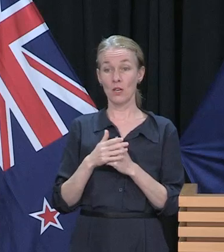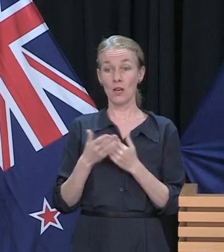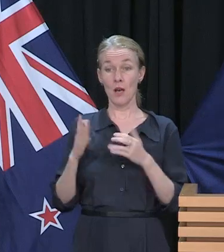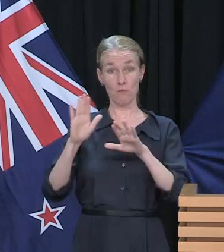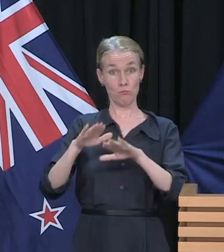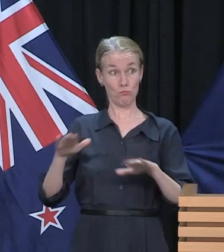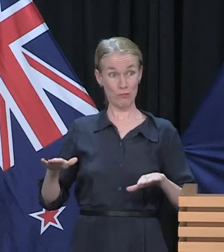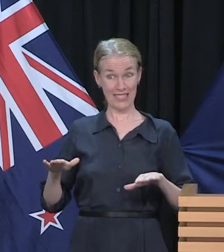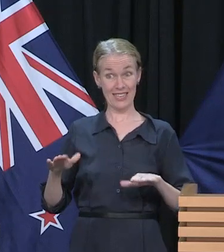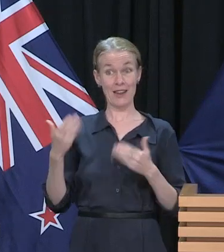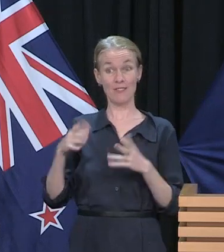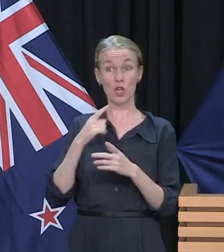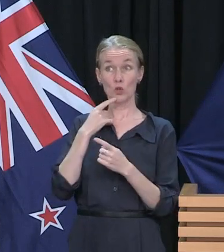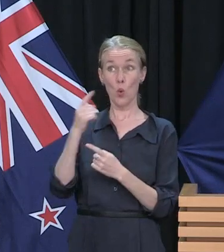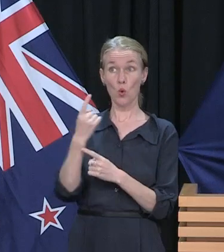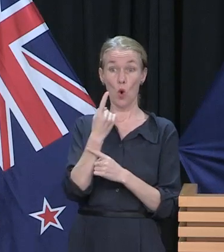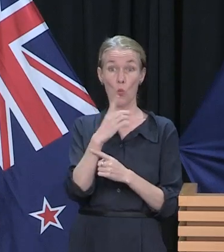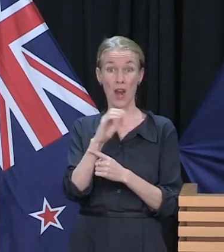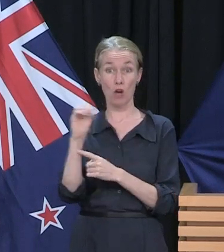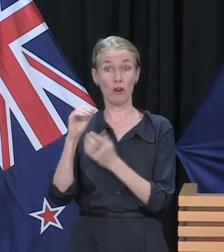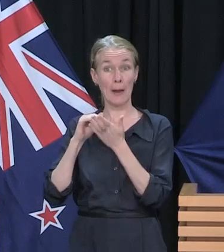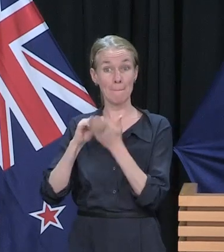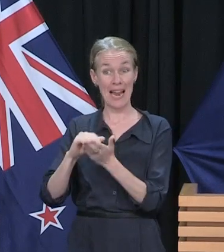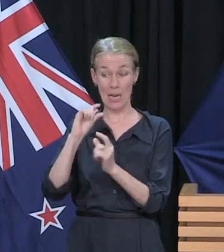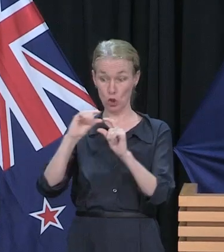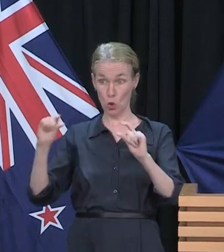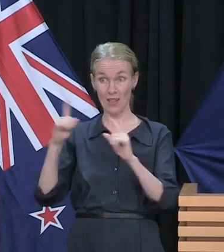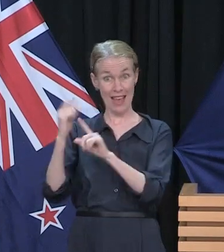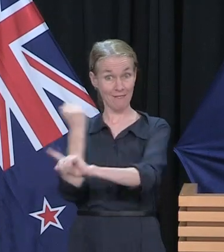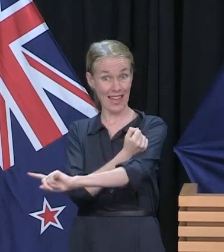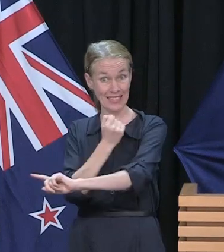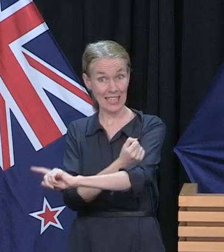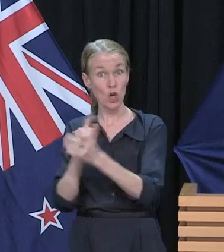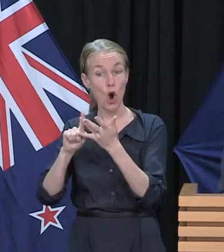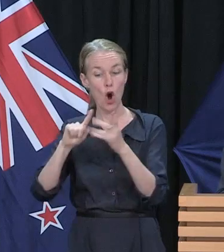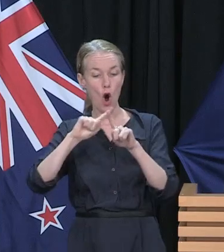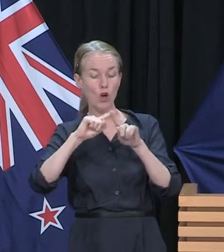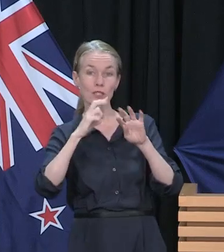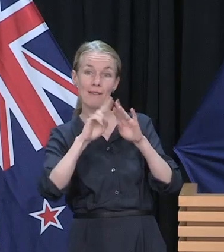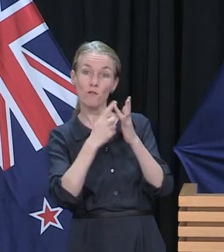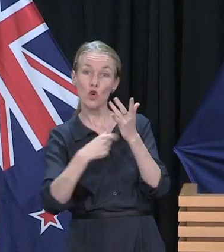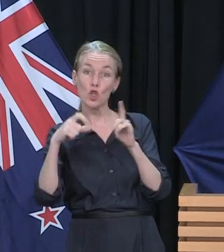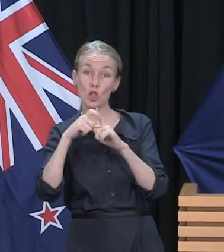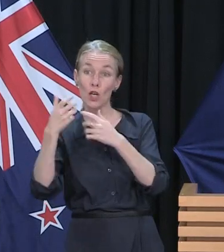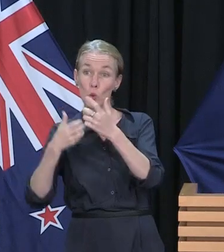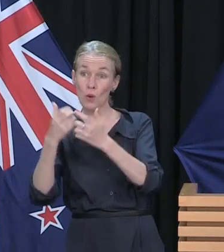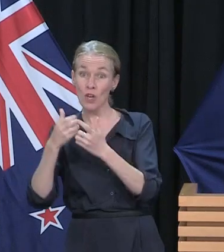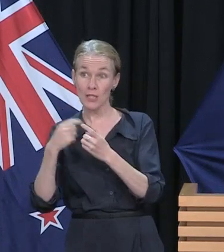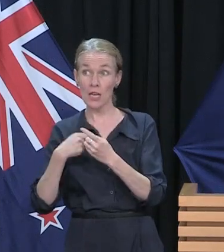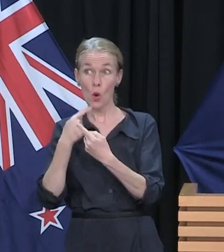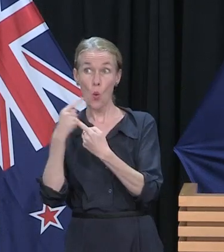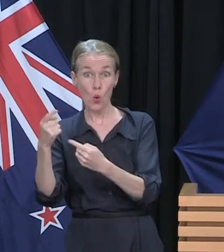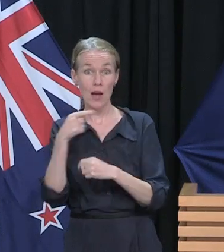that vaccine. So is New Zealand working to procure as well? Well, not specifically of that vaccine, but what I